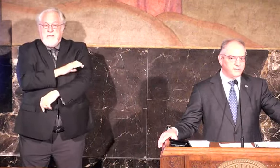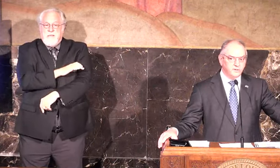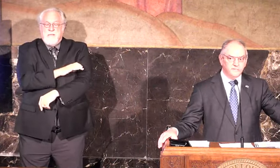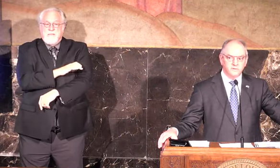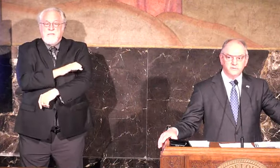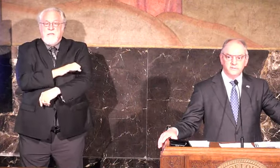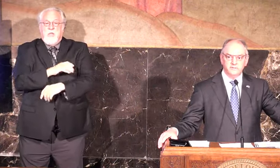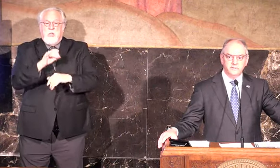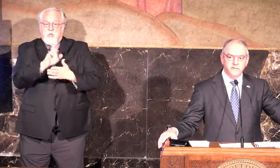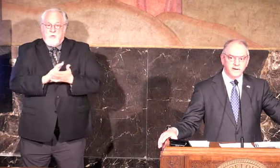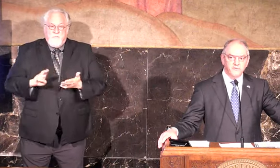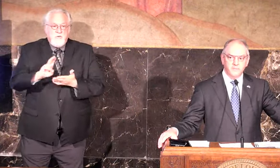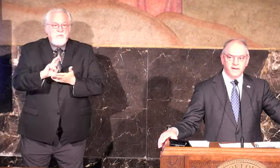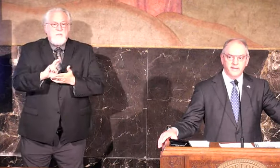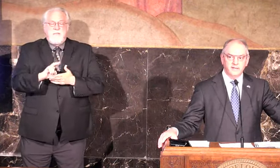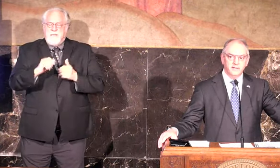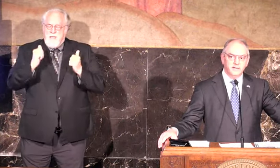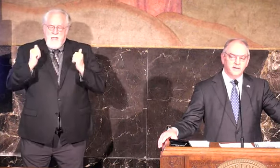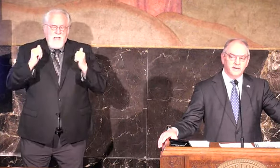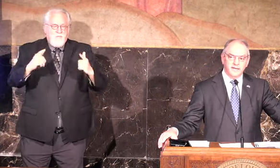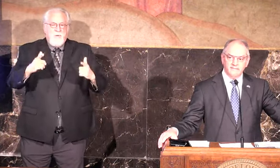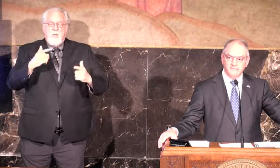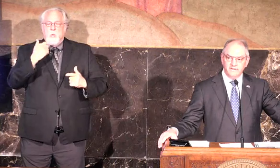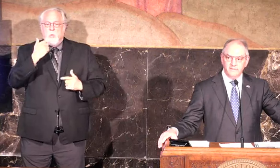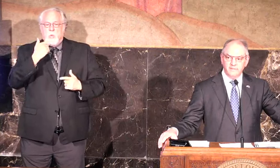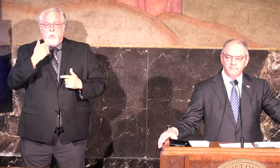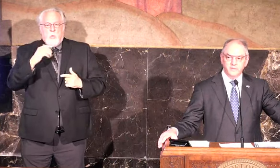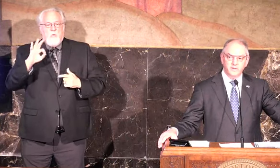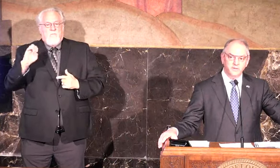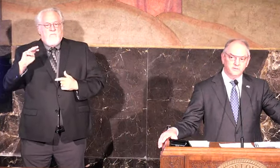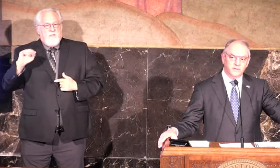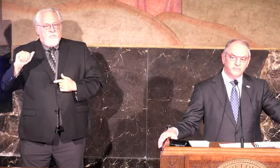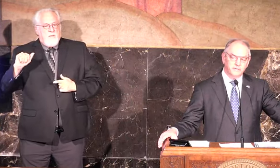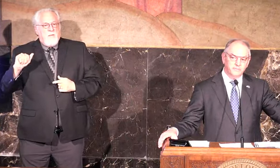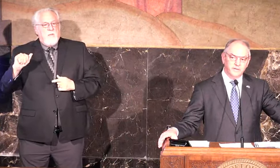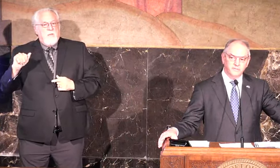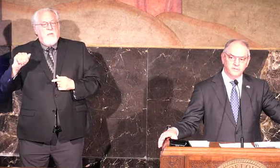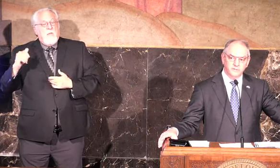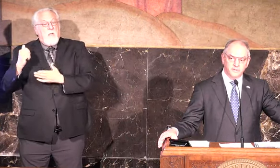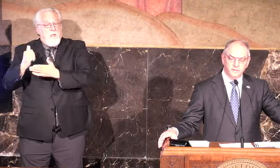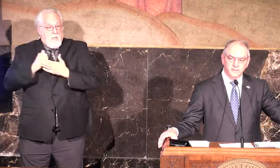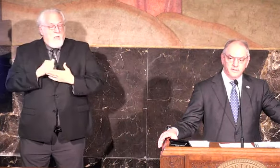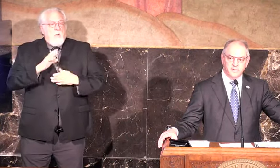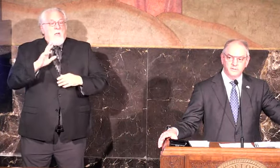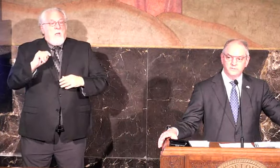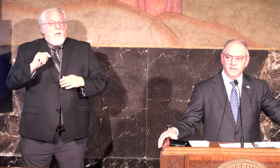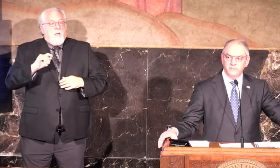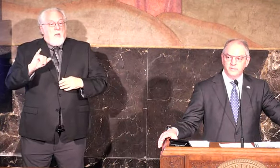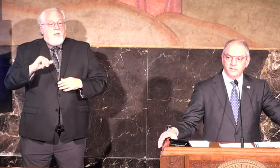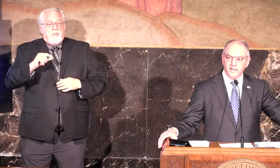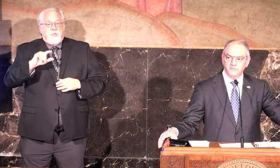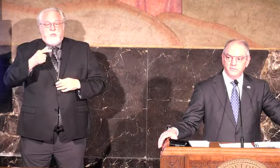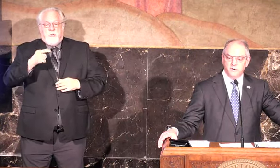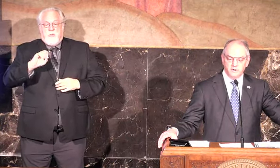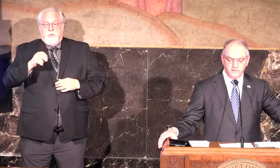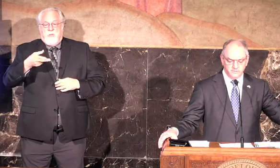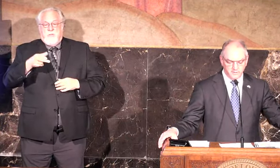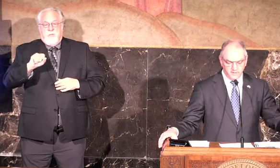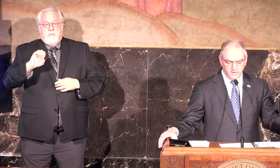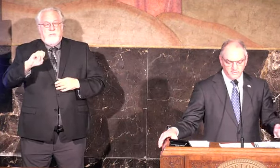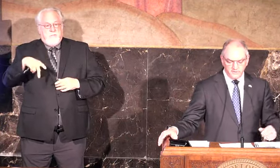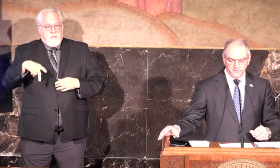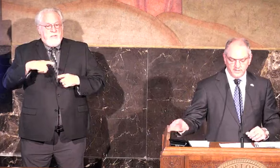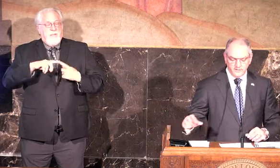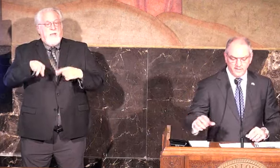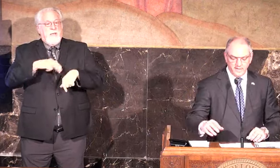and universities and everybody at FEMA who's helping, but also at GOSEP and the National Guard, and